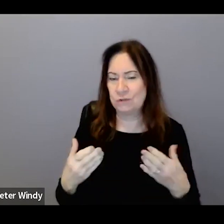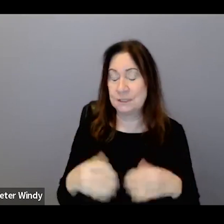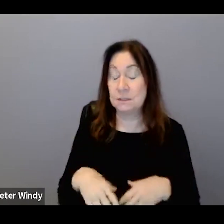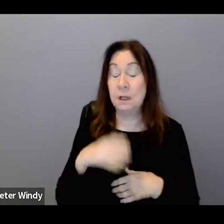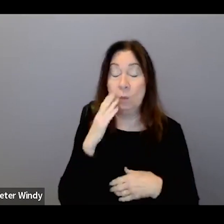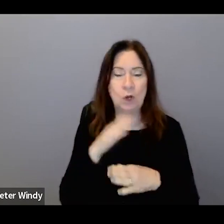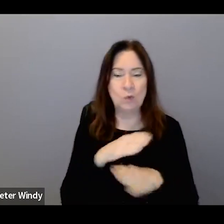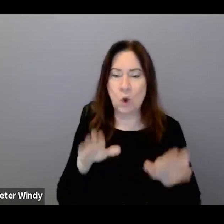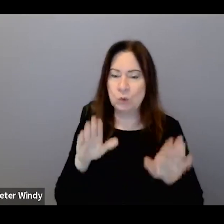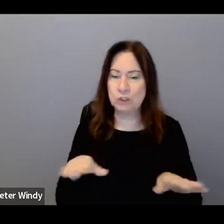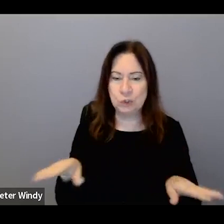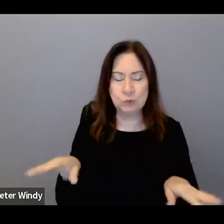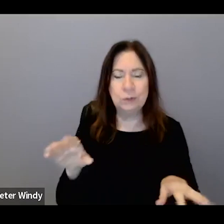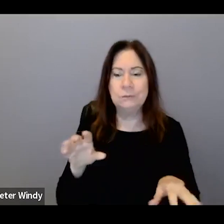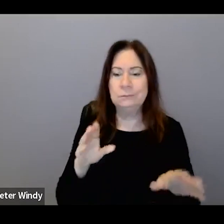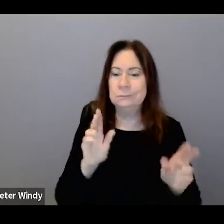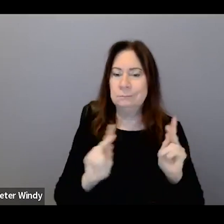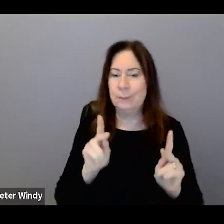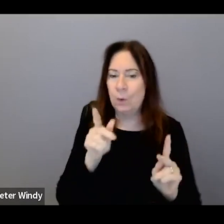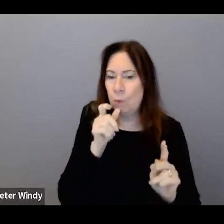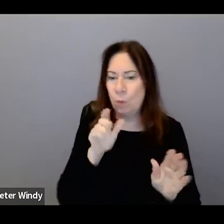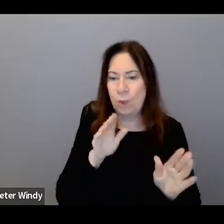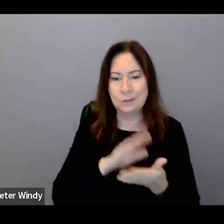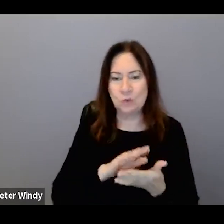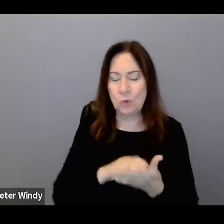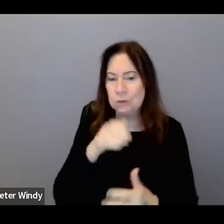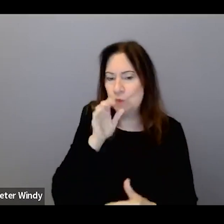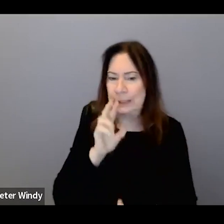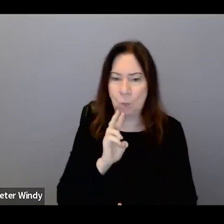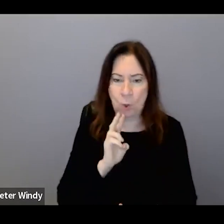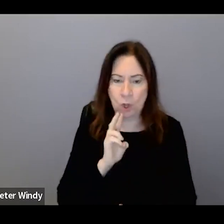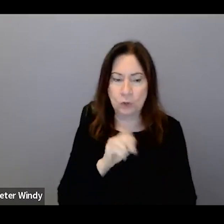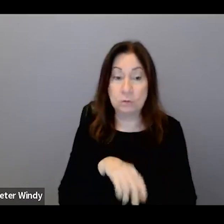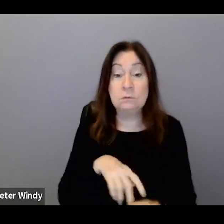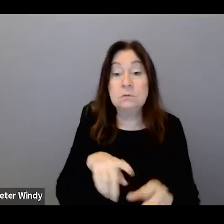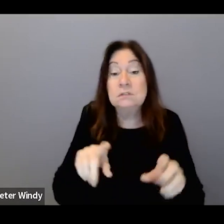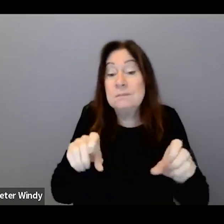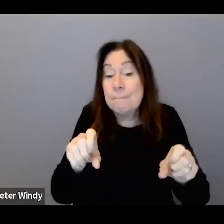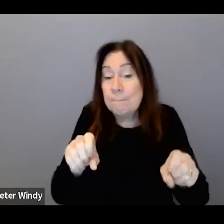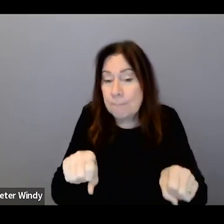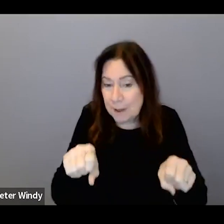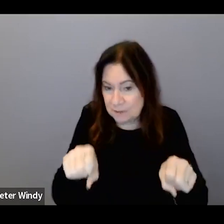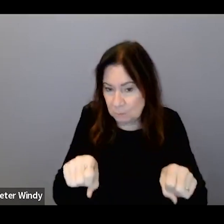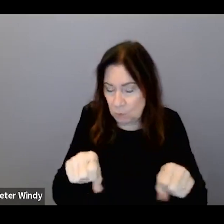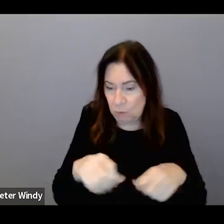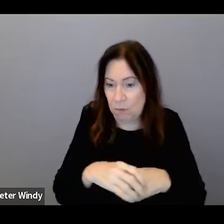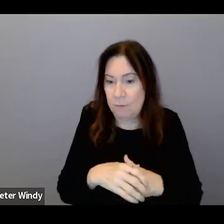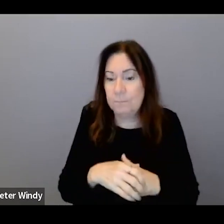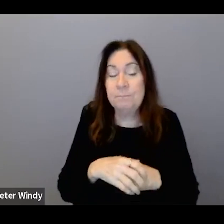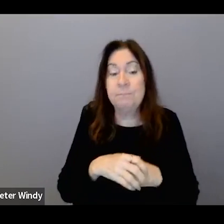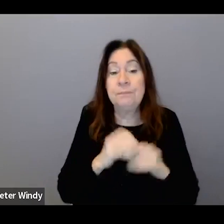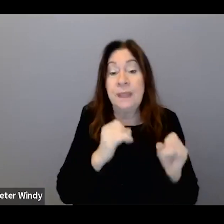or individuals at schools have been consuming the water, it is possible that